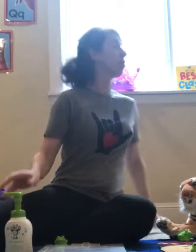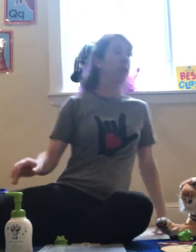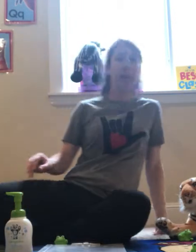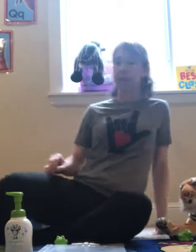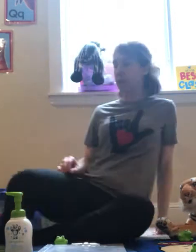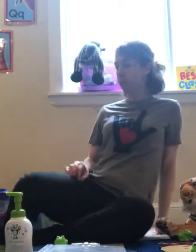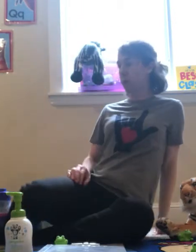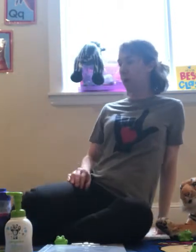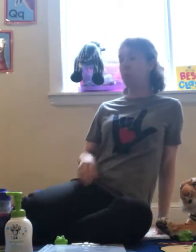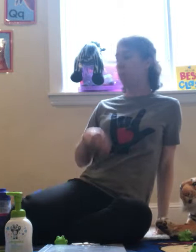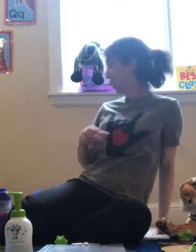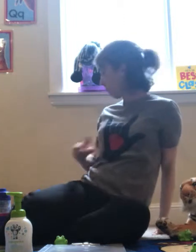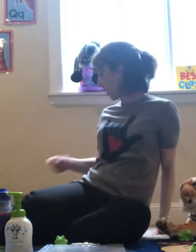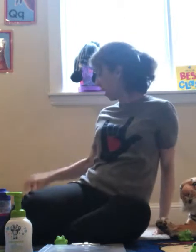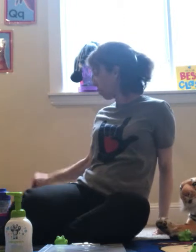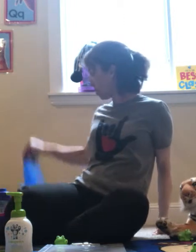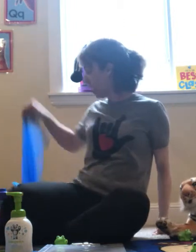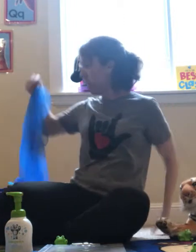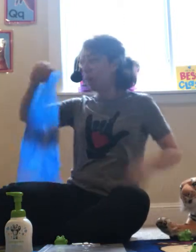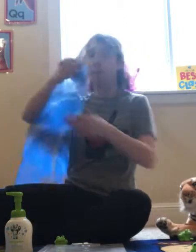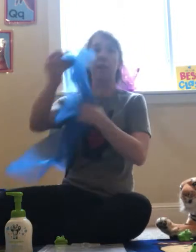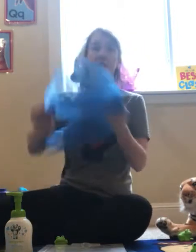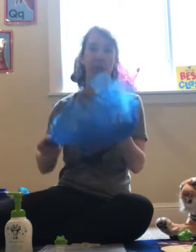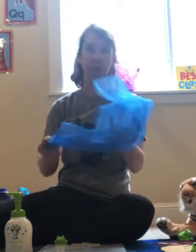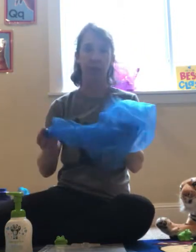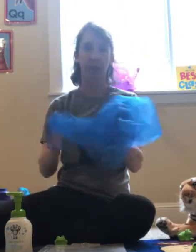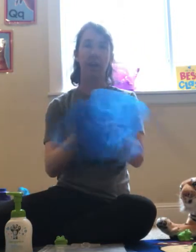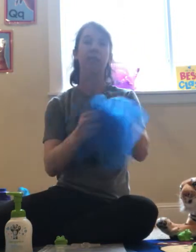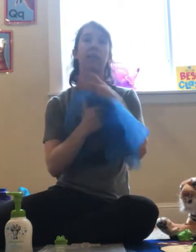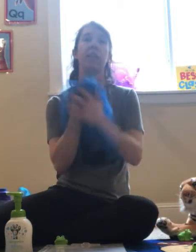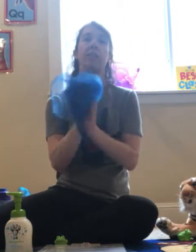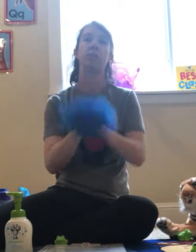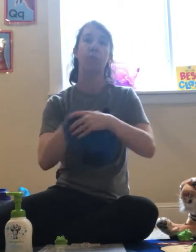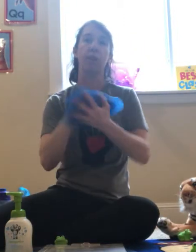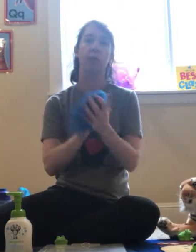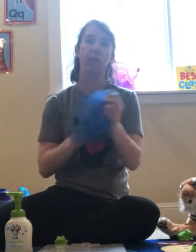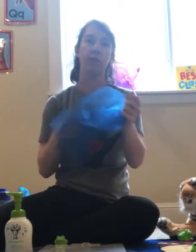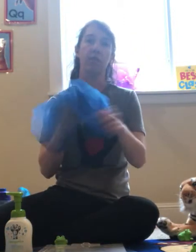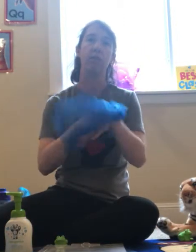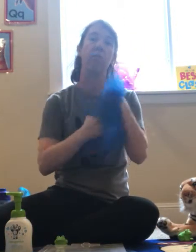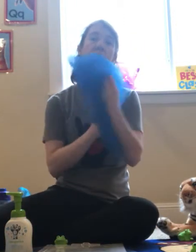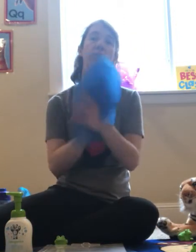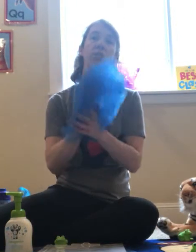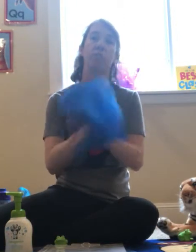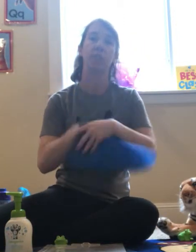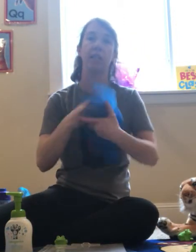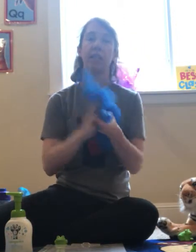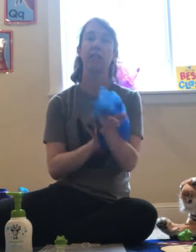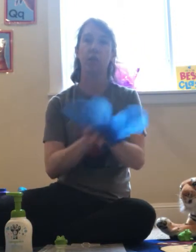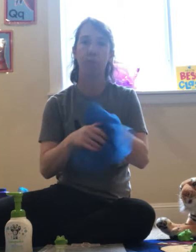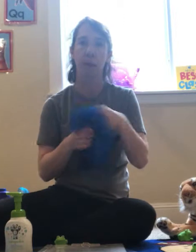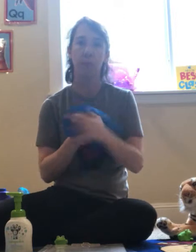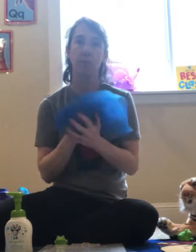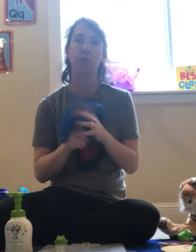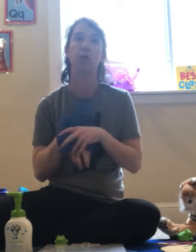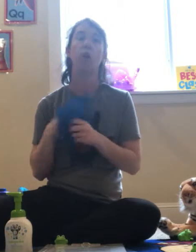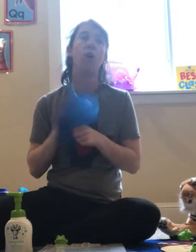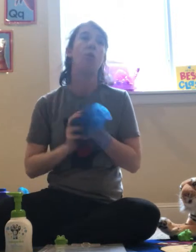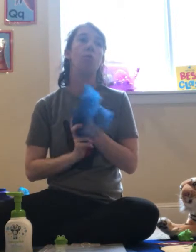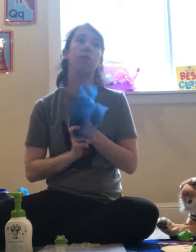their hands, that's when I will bring back out a scarf again and say, this is a great way to, practice. You can just pretend like these are your bubbles, or you